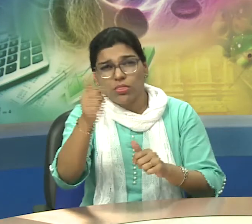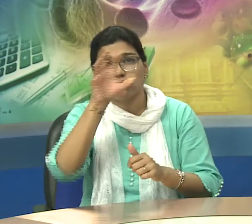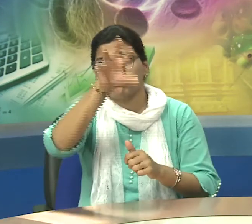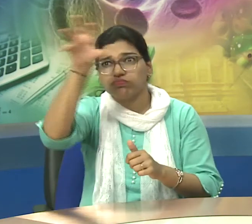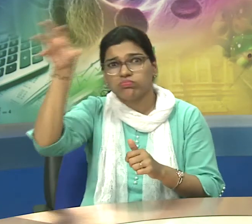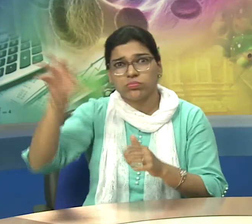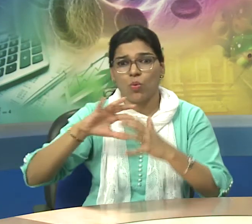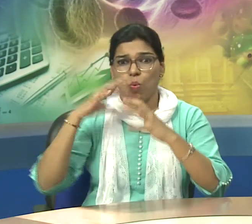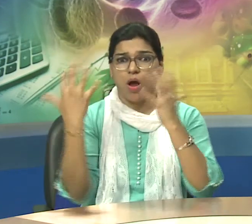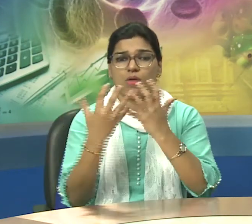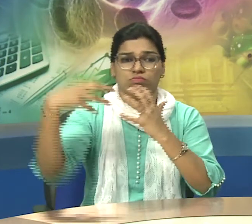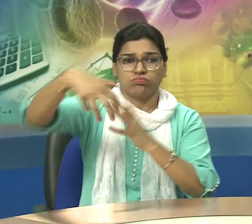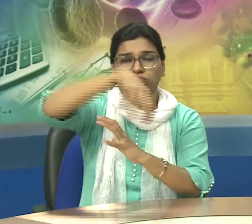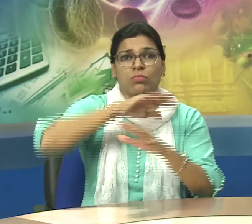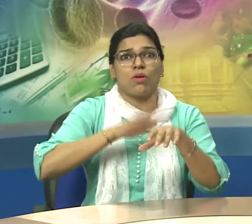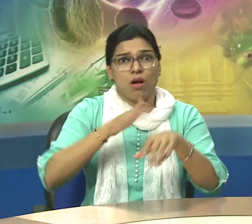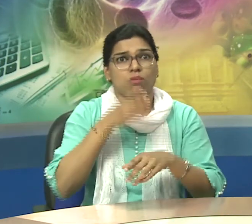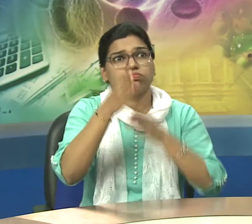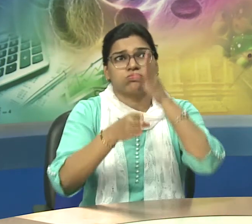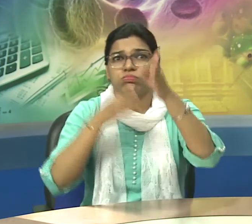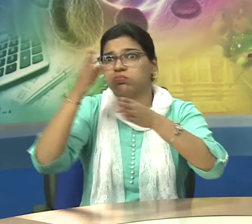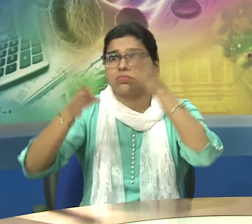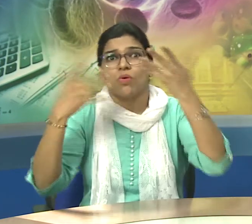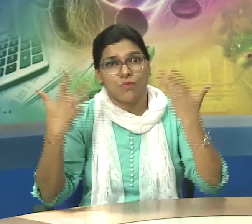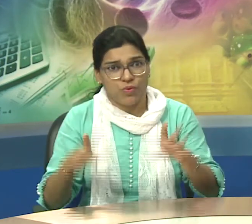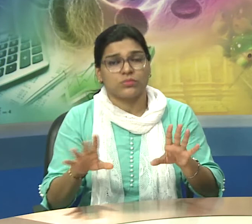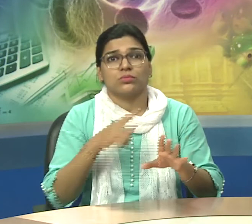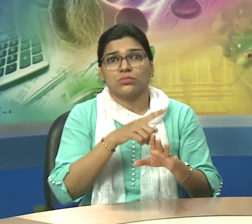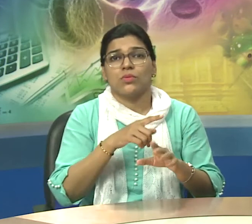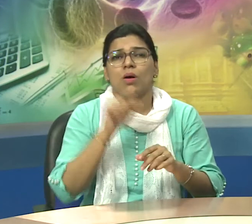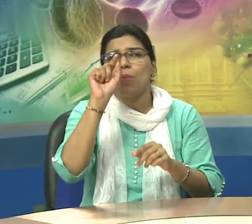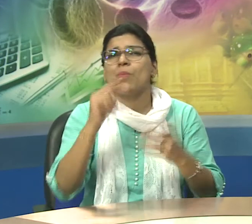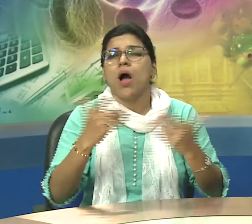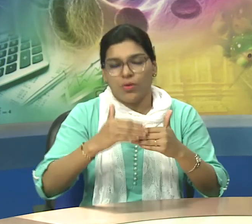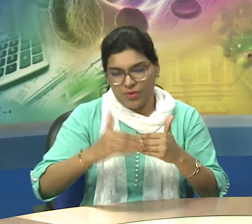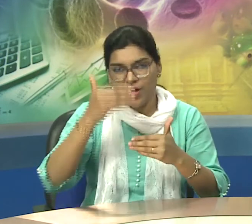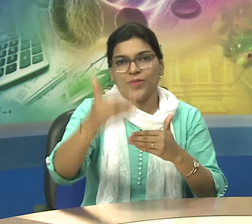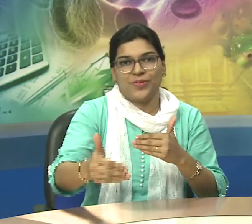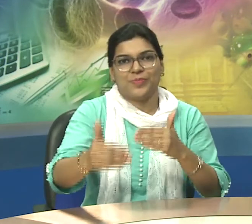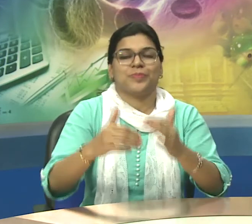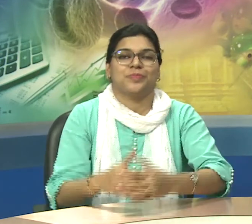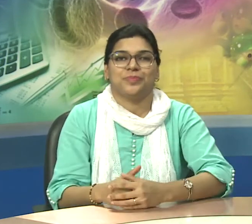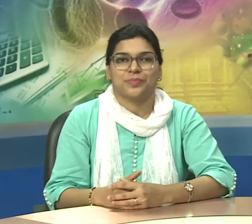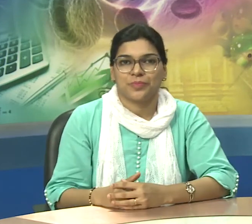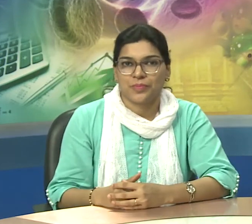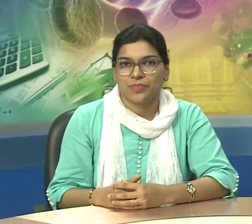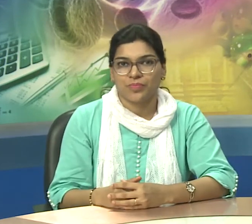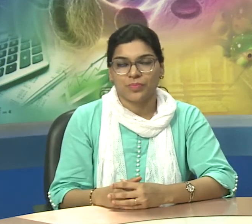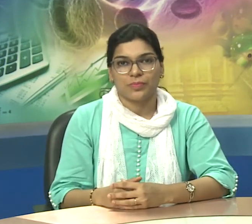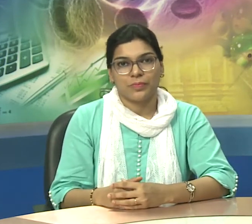in many other countries and has a huge fan following.